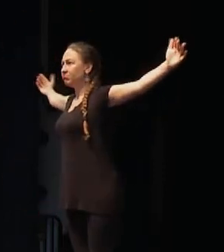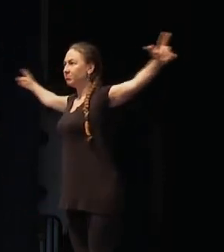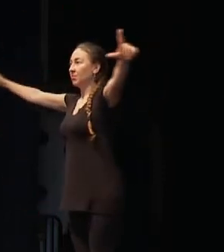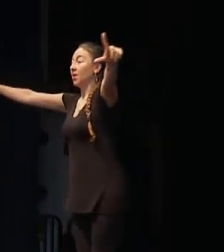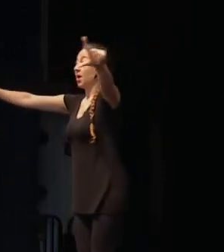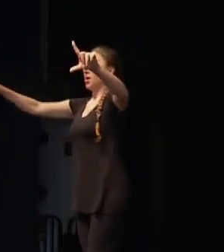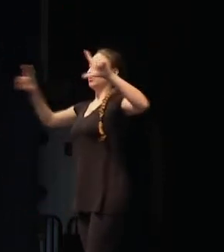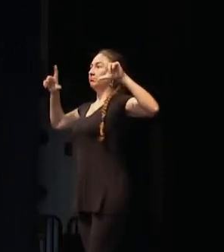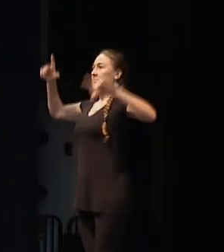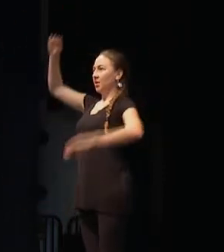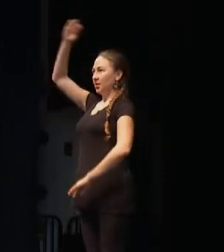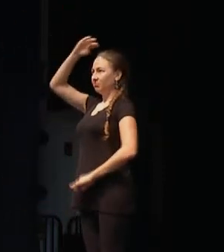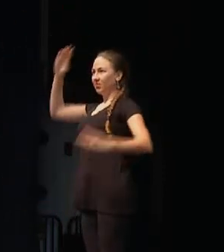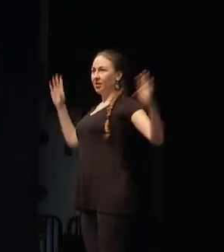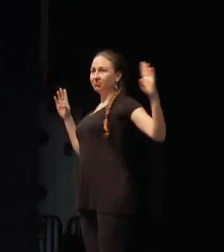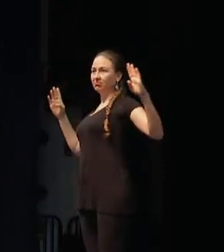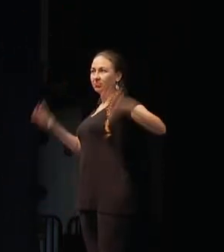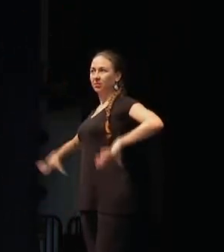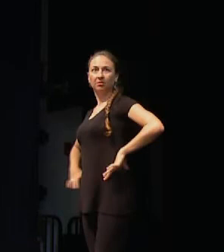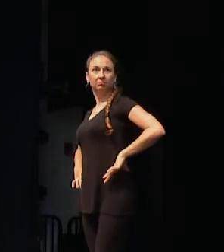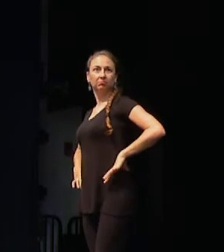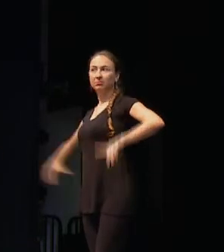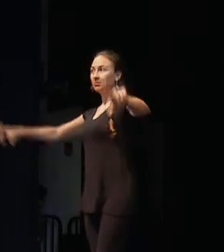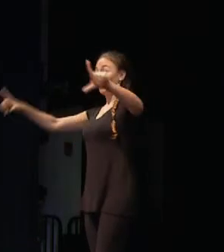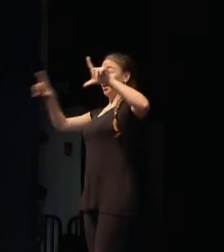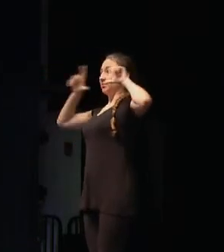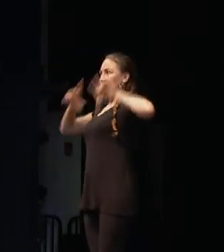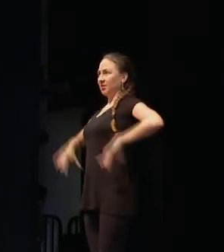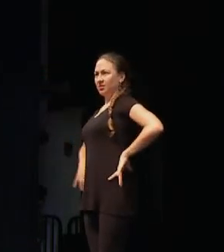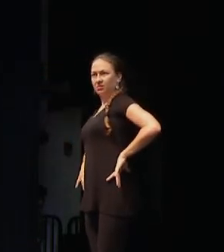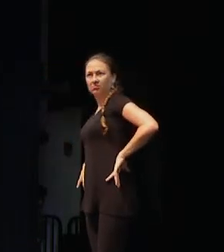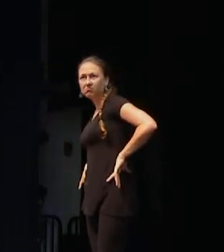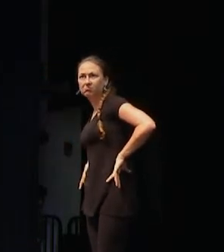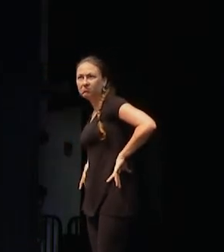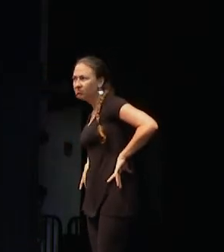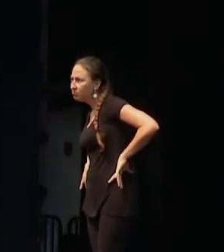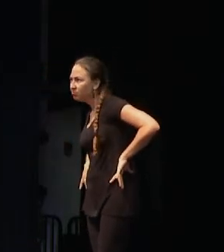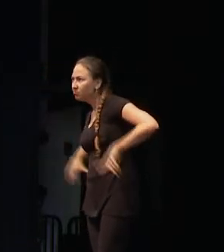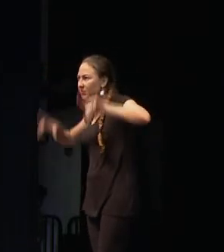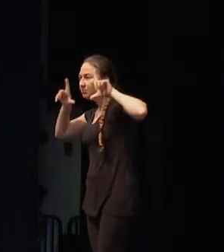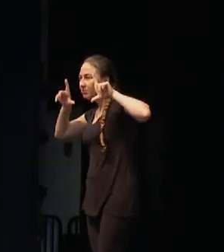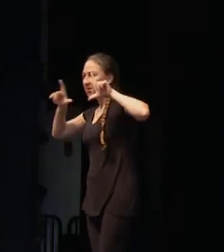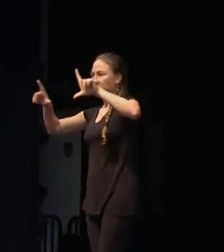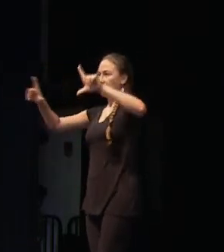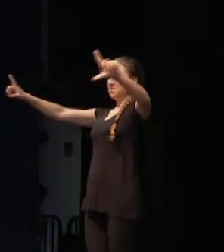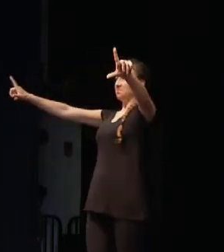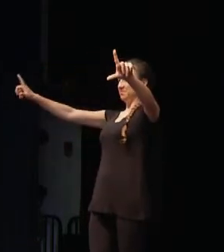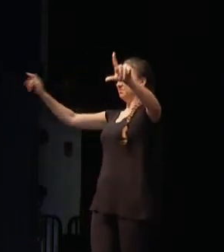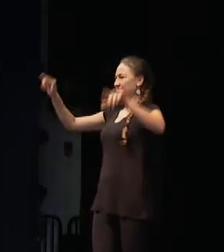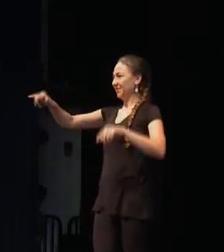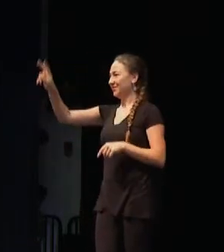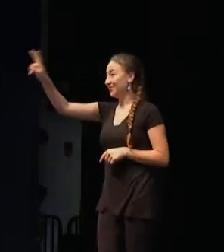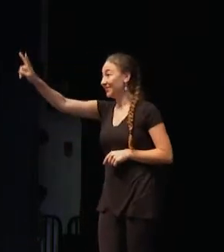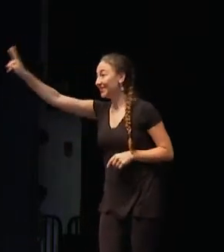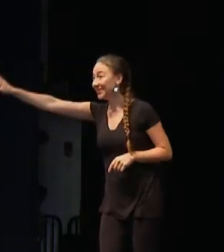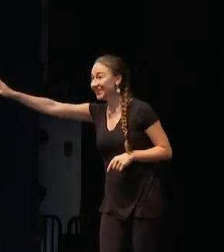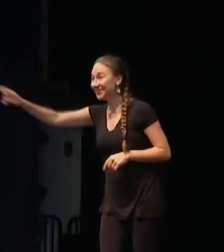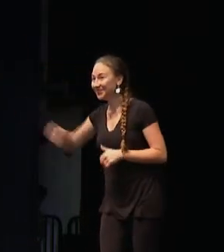cinematic style of telling stories. You have long shots, medium shots, close shots in that